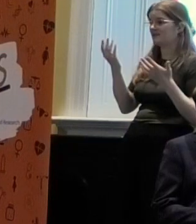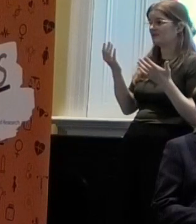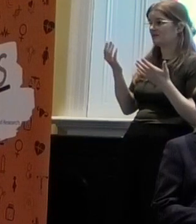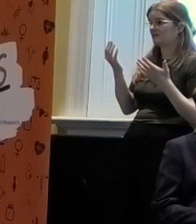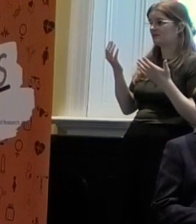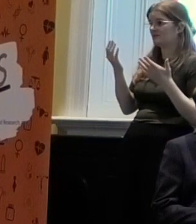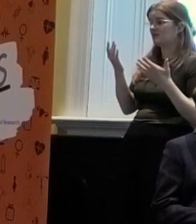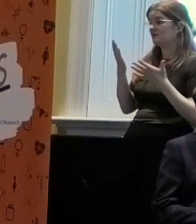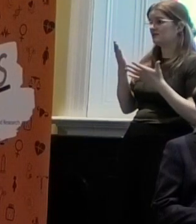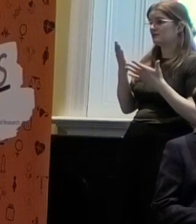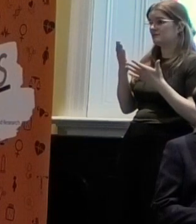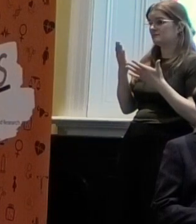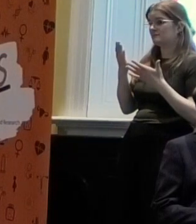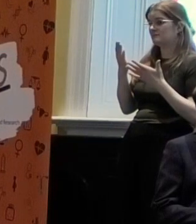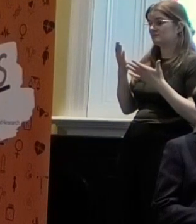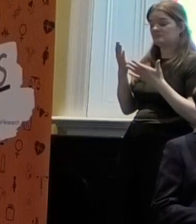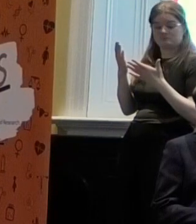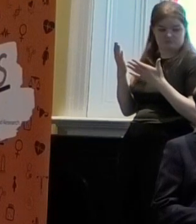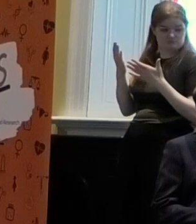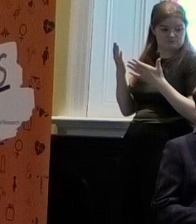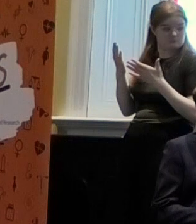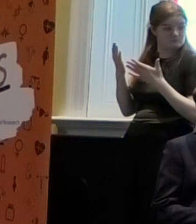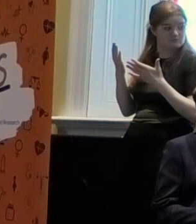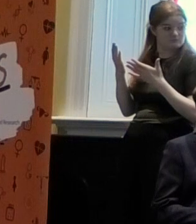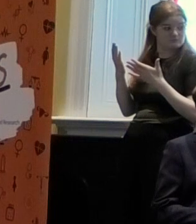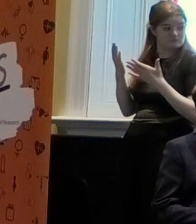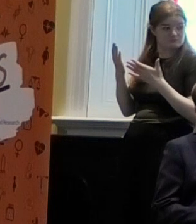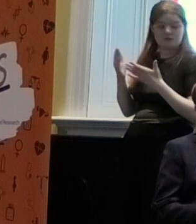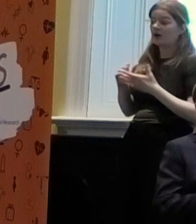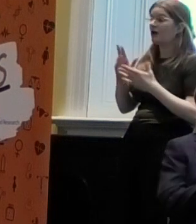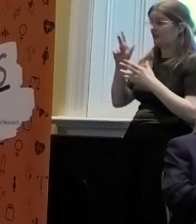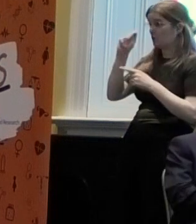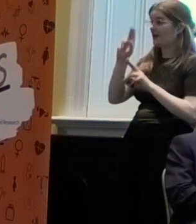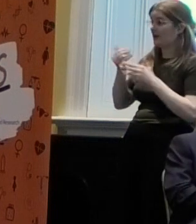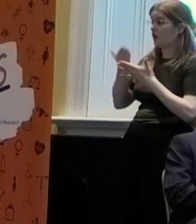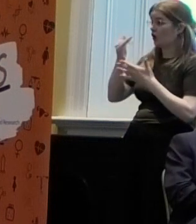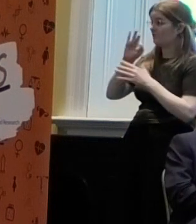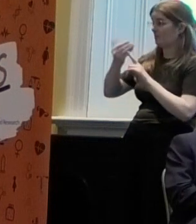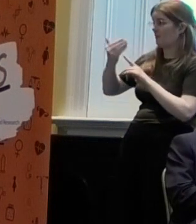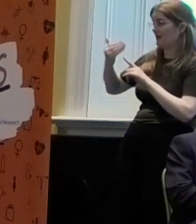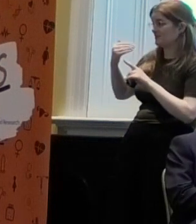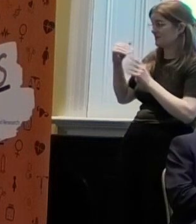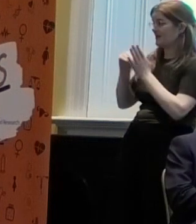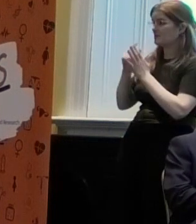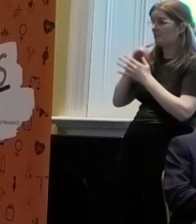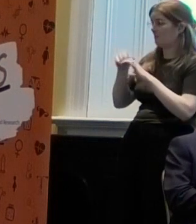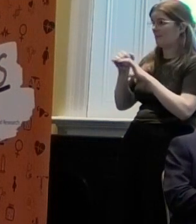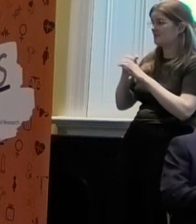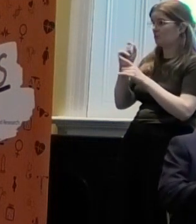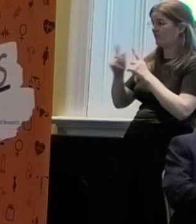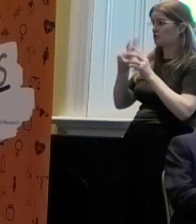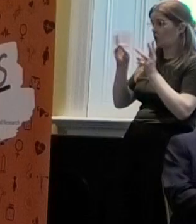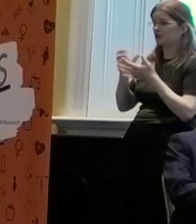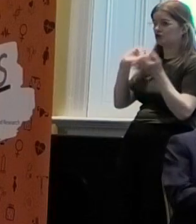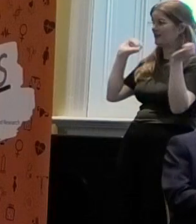the same mistakes and sometimes the same thing coming up. So I definitely think there are things that can be learned from the past, but also that medicine has changed so